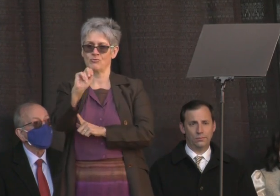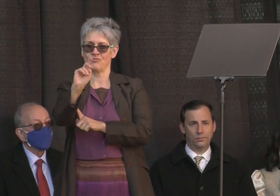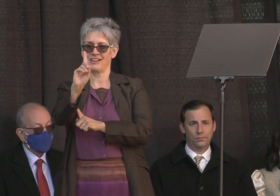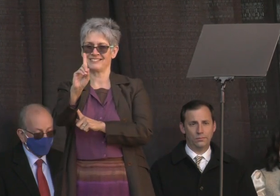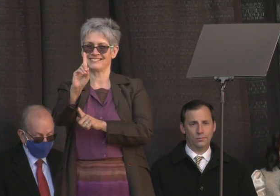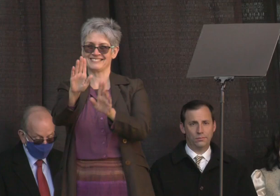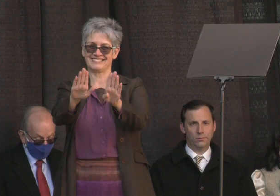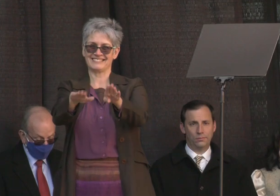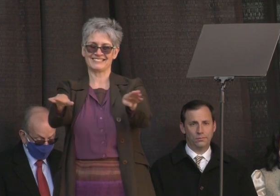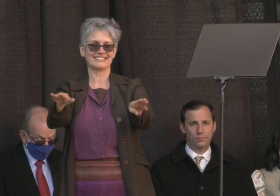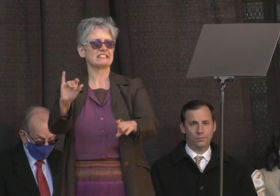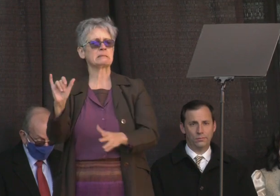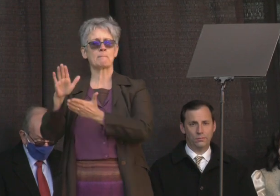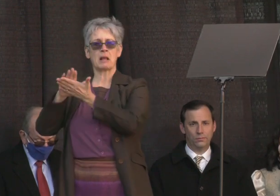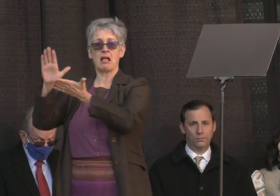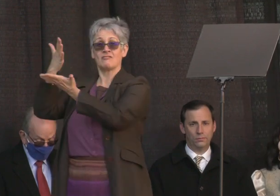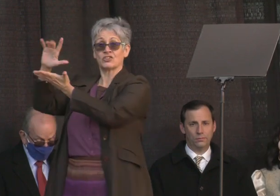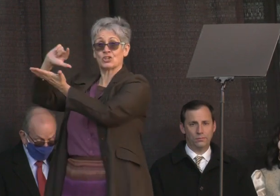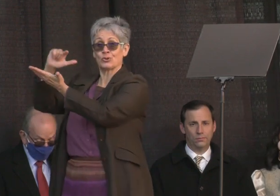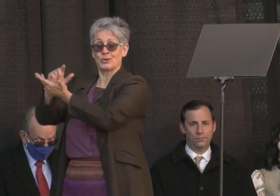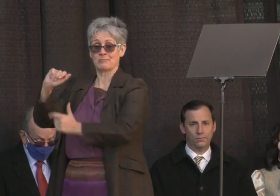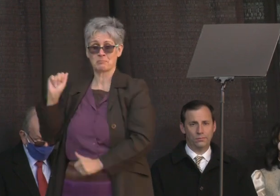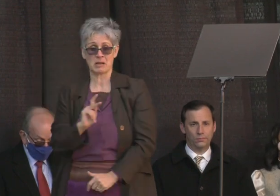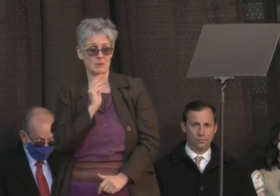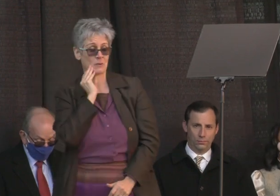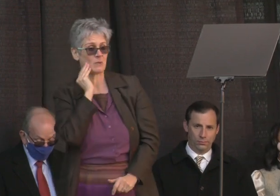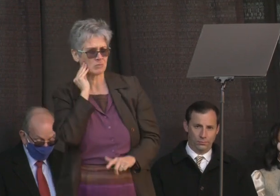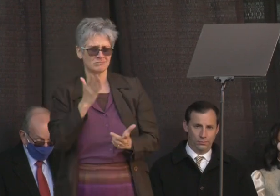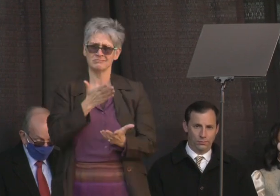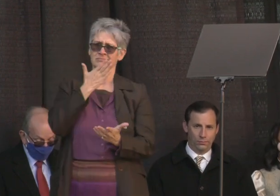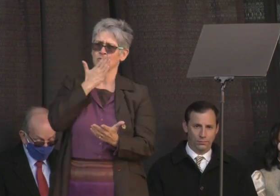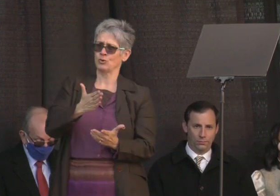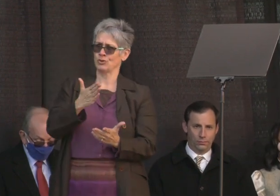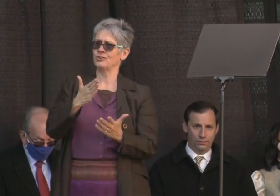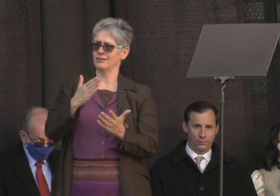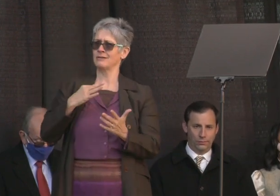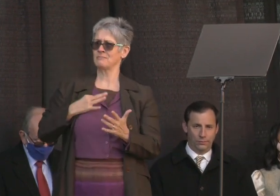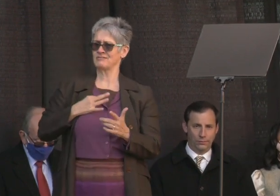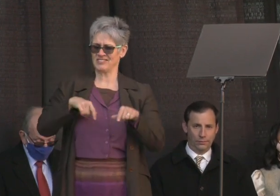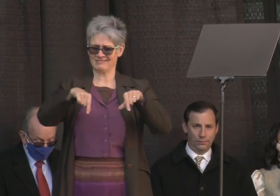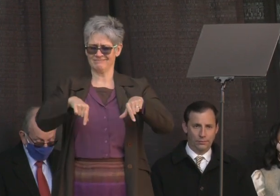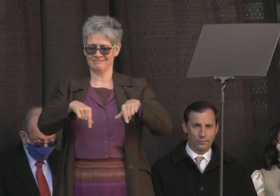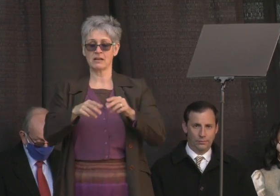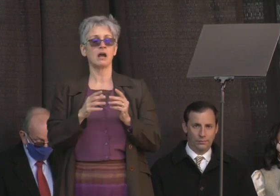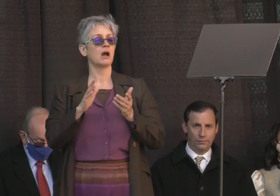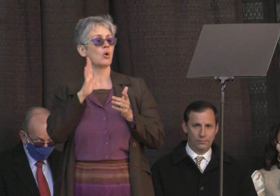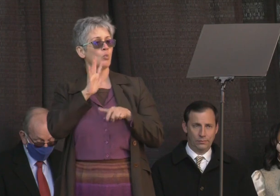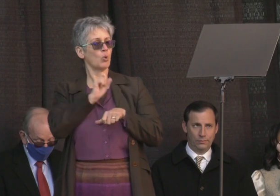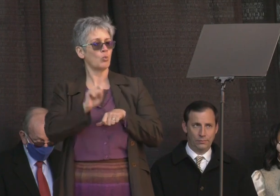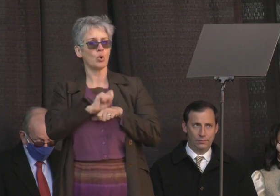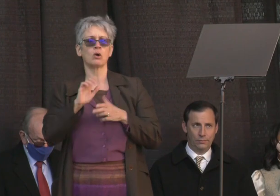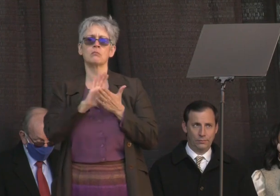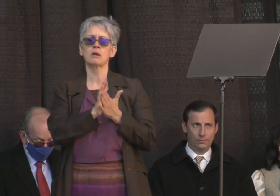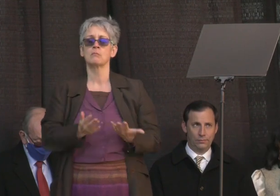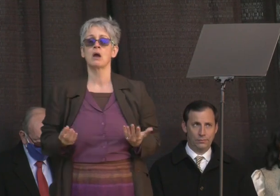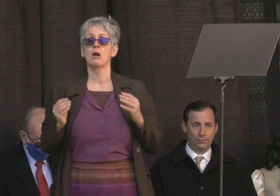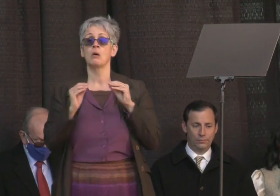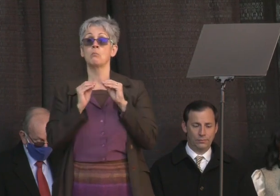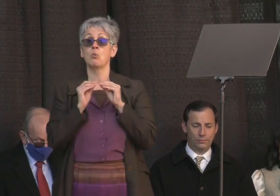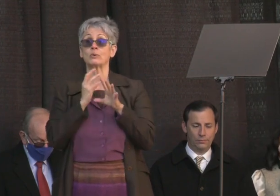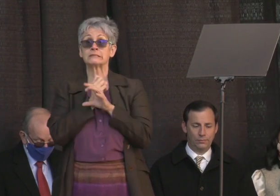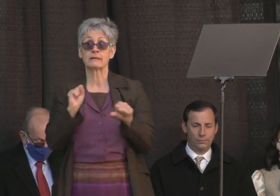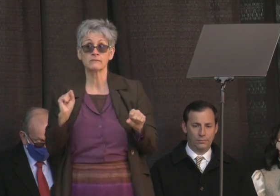college. You have my word that over the next 4 years, we'll work to become a safer city, a more business-friendly